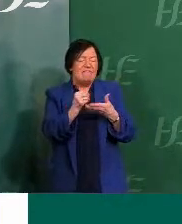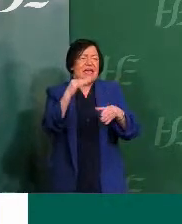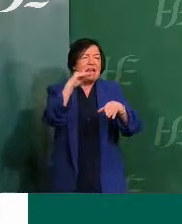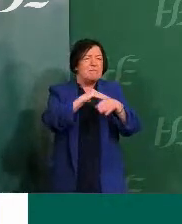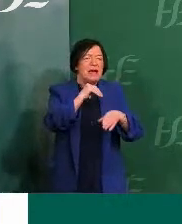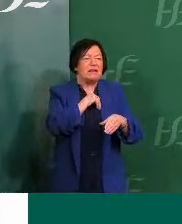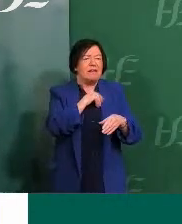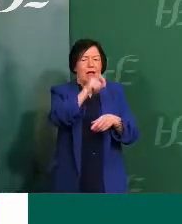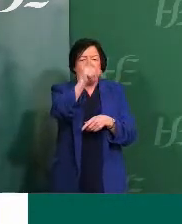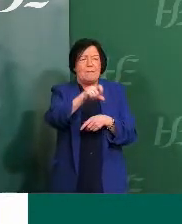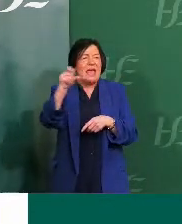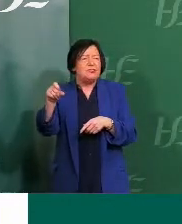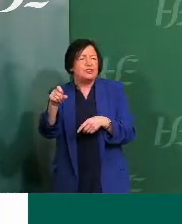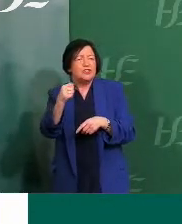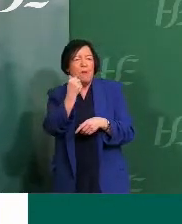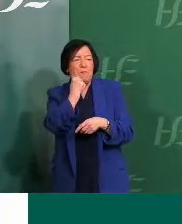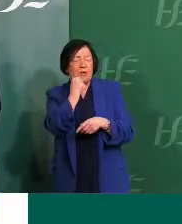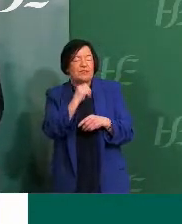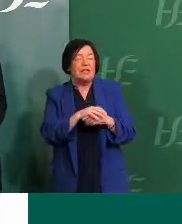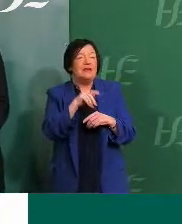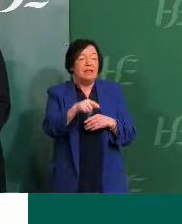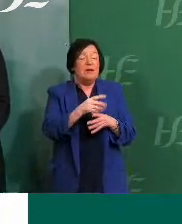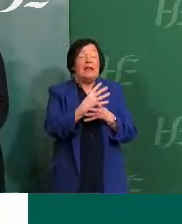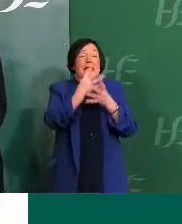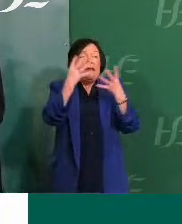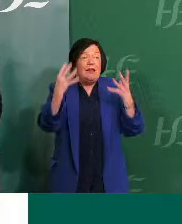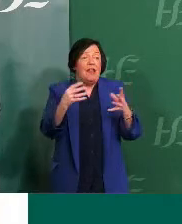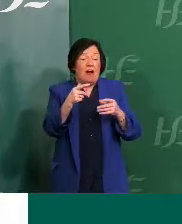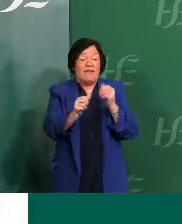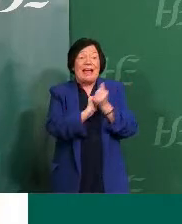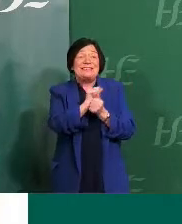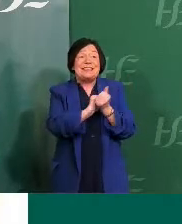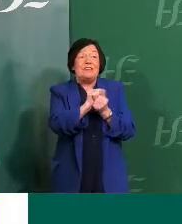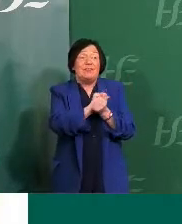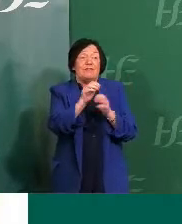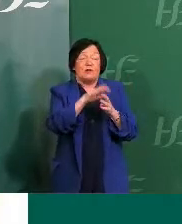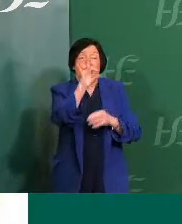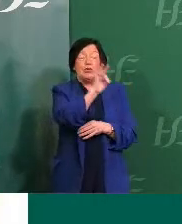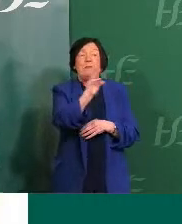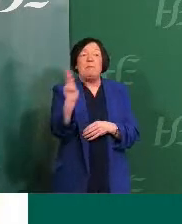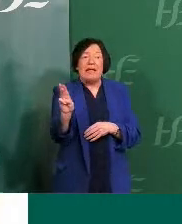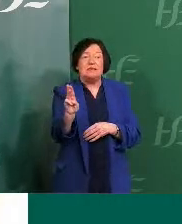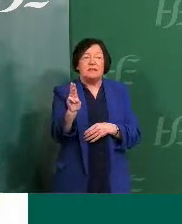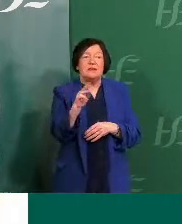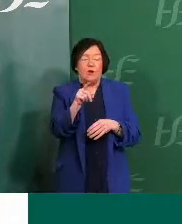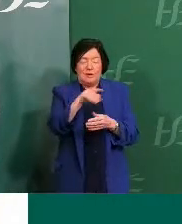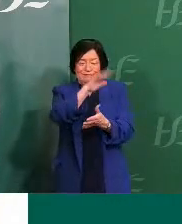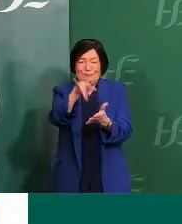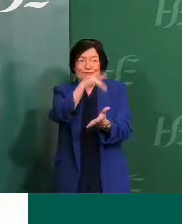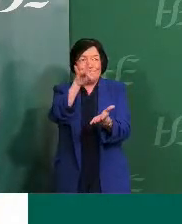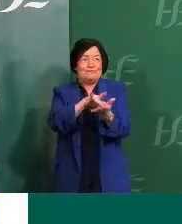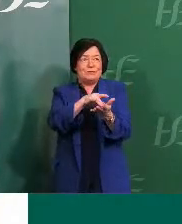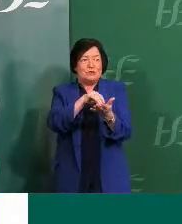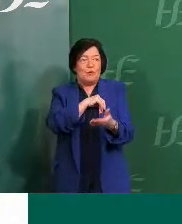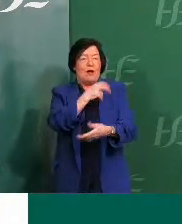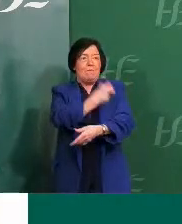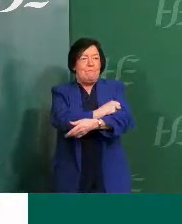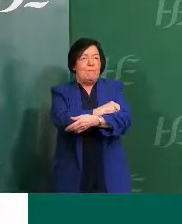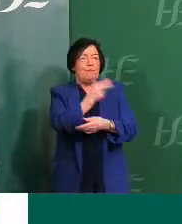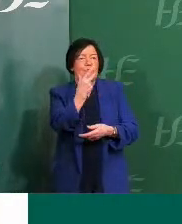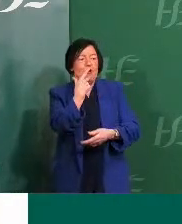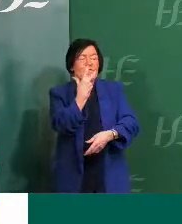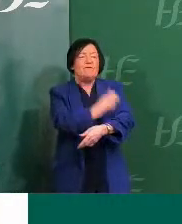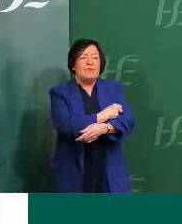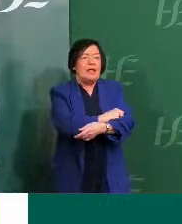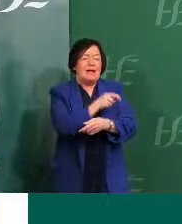flow. We also know that there's been a significant amount of activity for GPs who are central to our booster rollout and have been critical